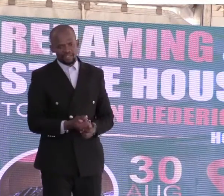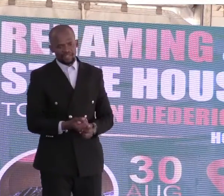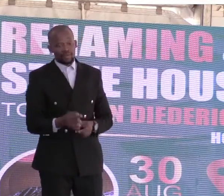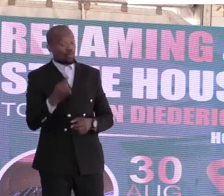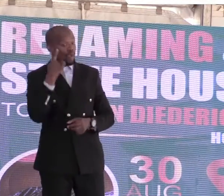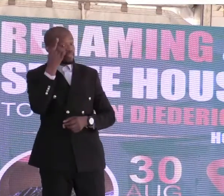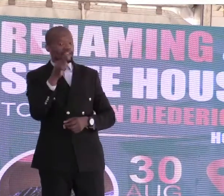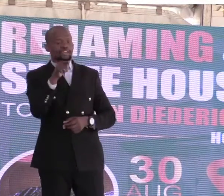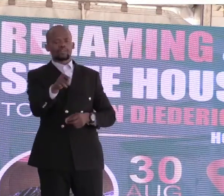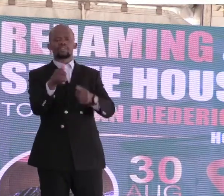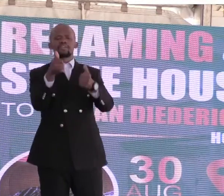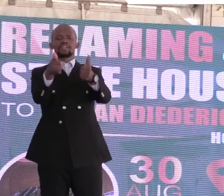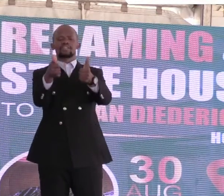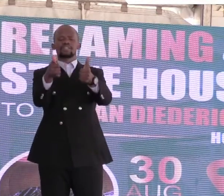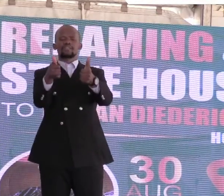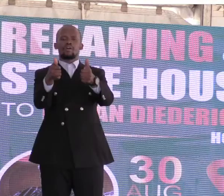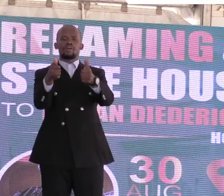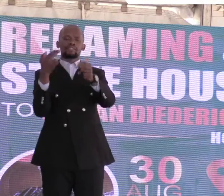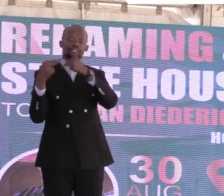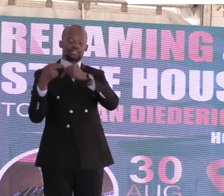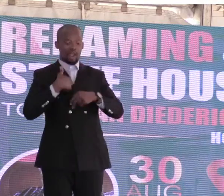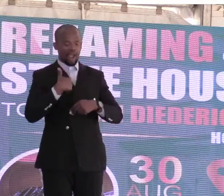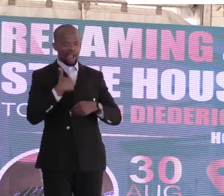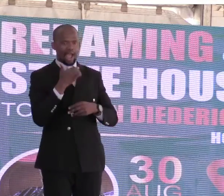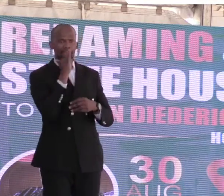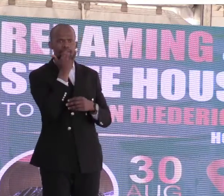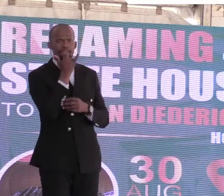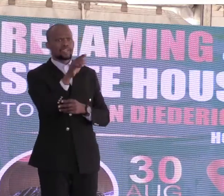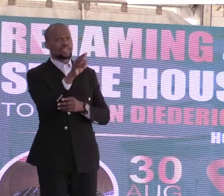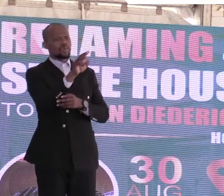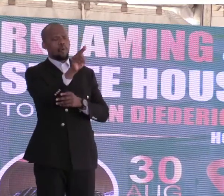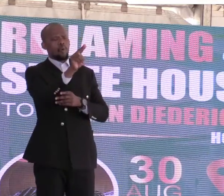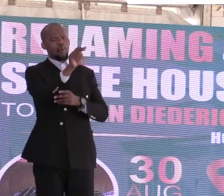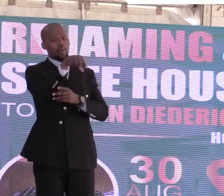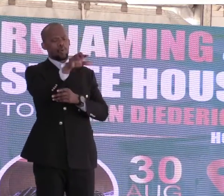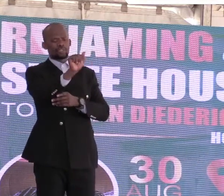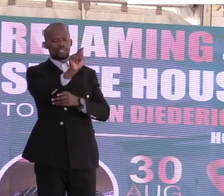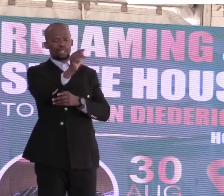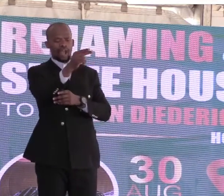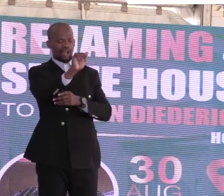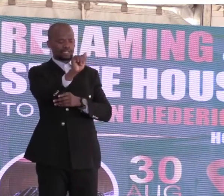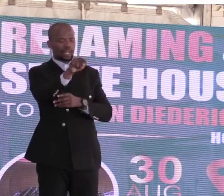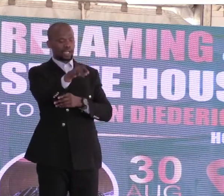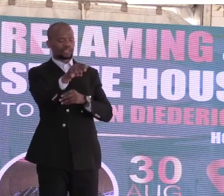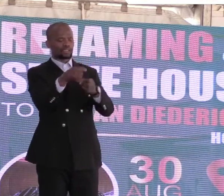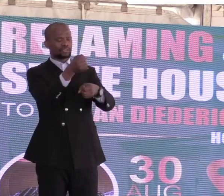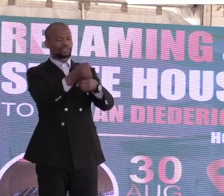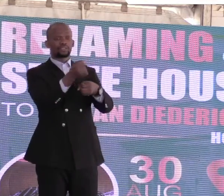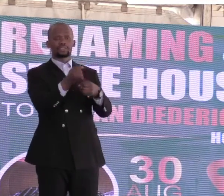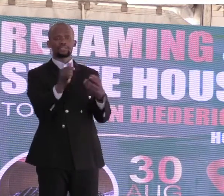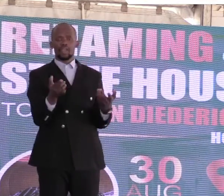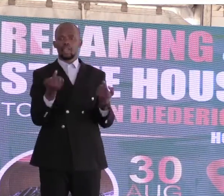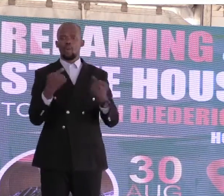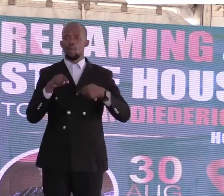way to tell our history. I'm happy, Ms. Ngata, that this year we will be